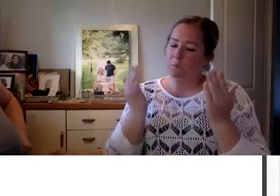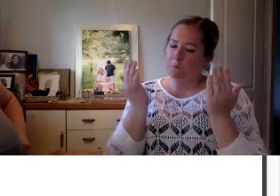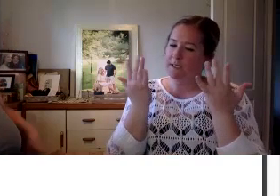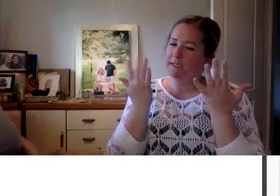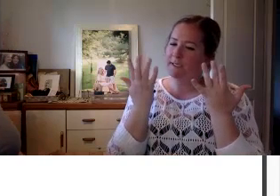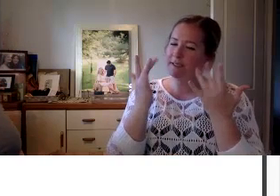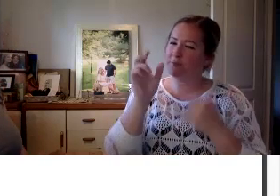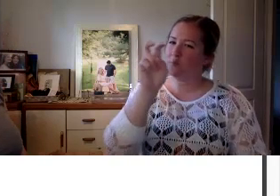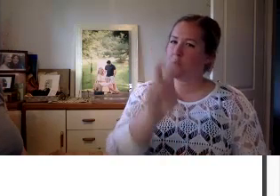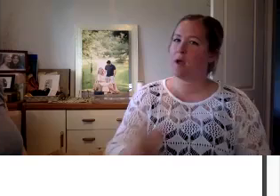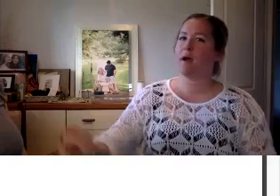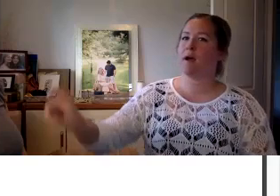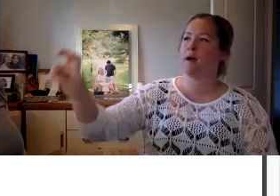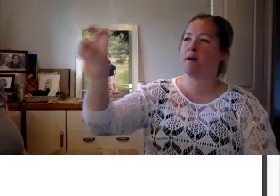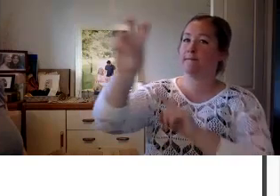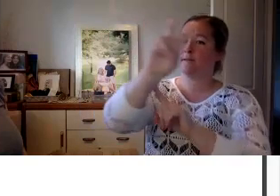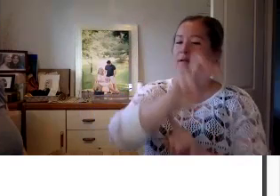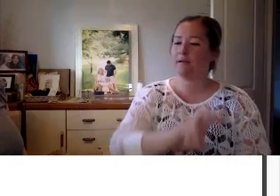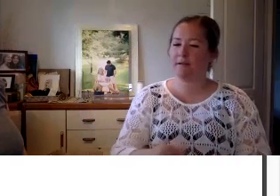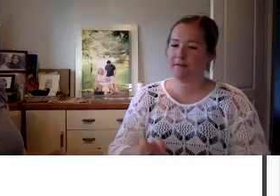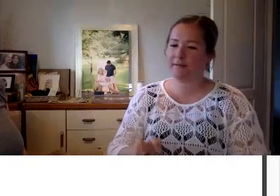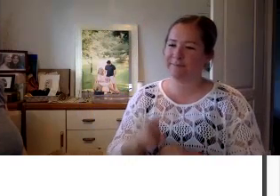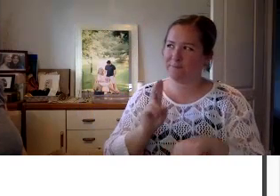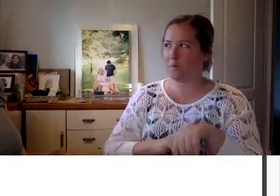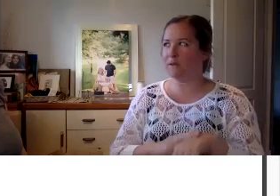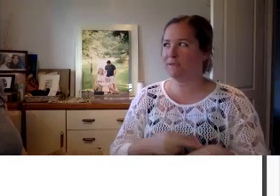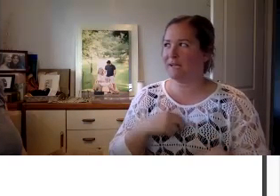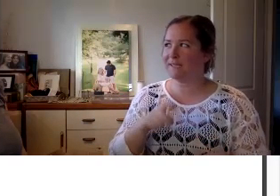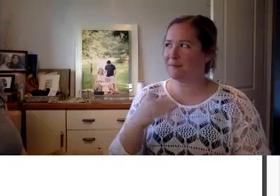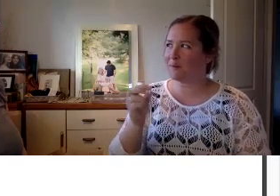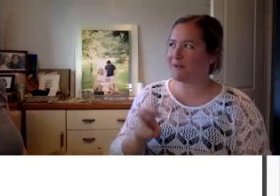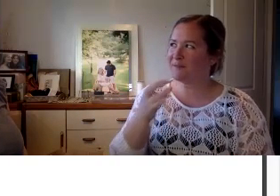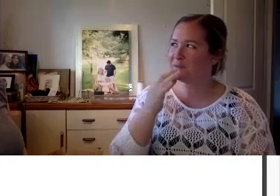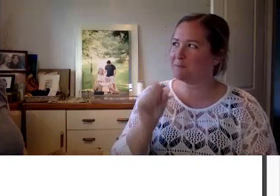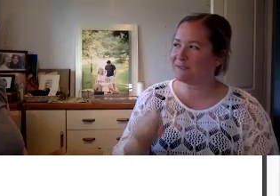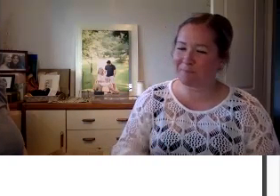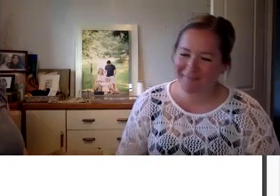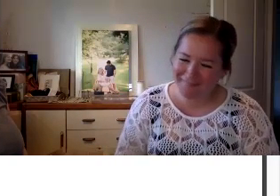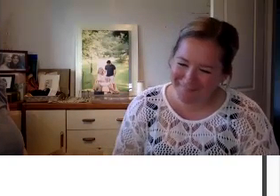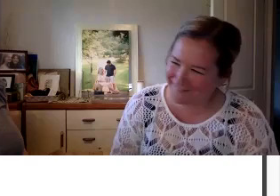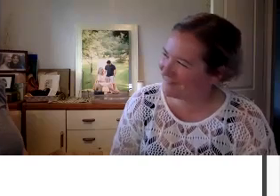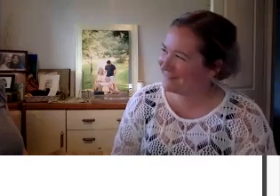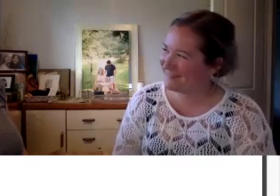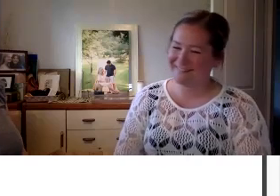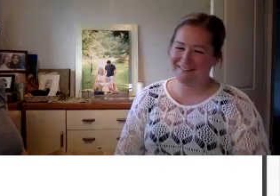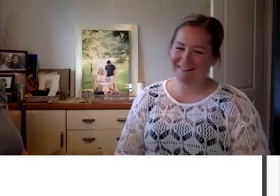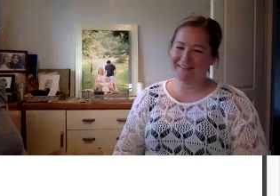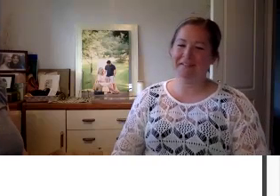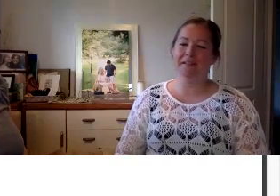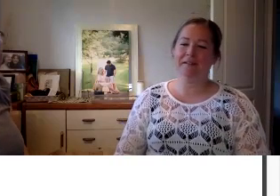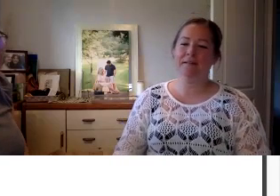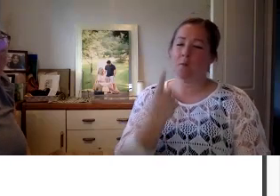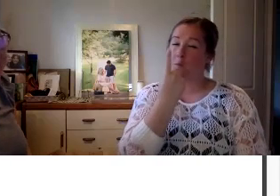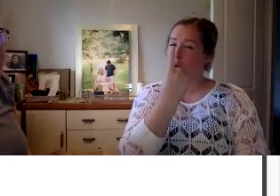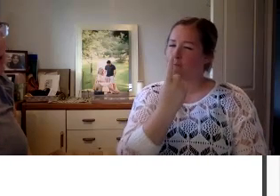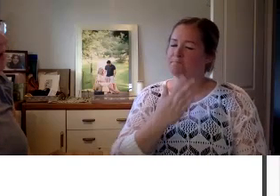I can't wait to travel. Travel, that's a sign for travel. Of course, as soon as possible, I need to